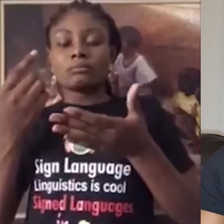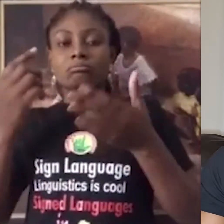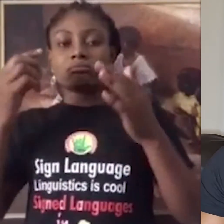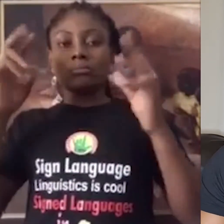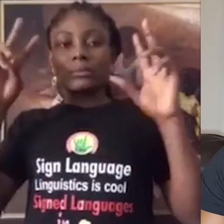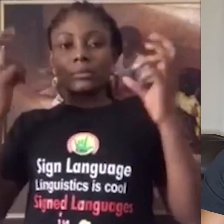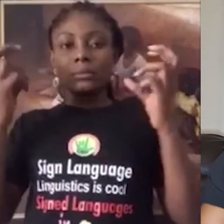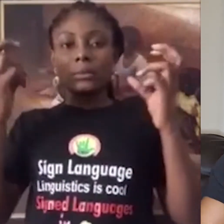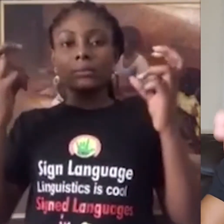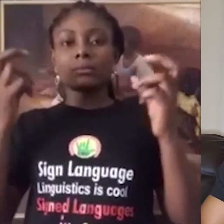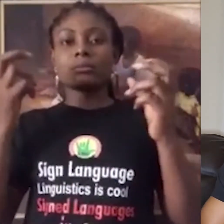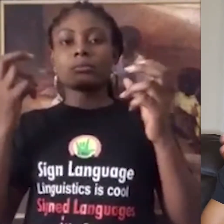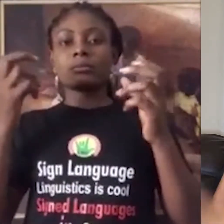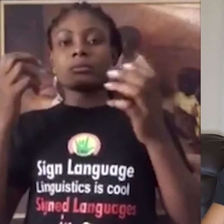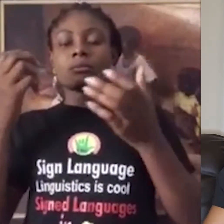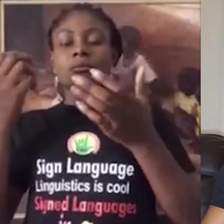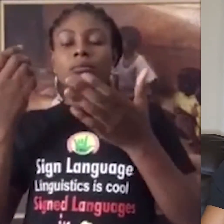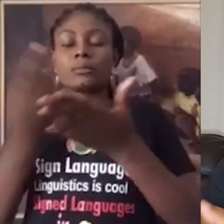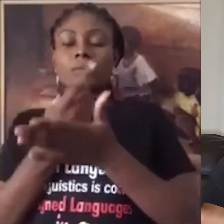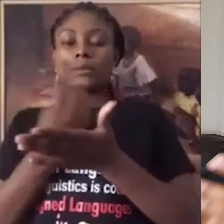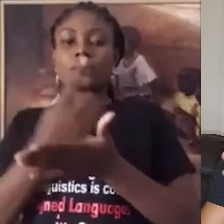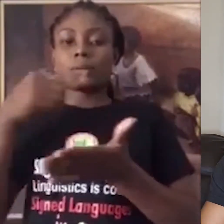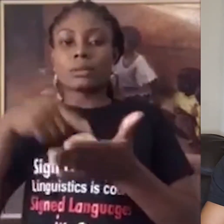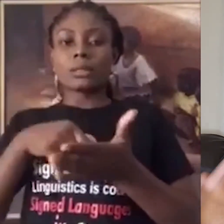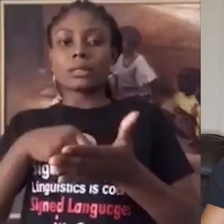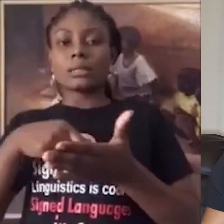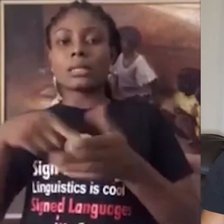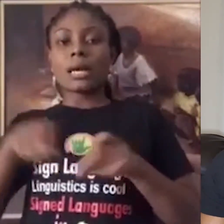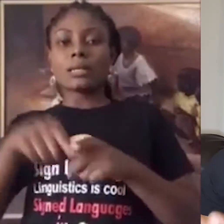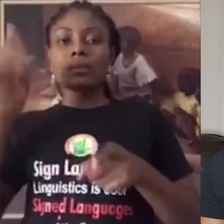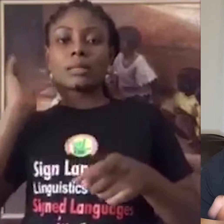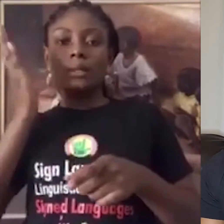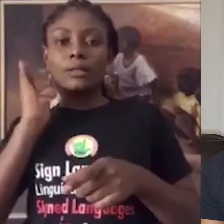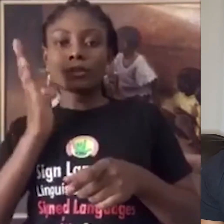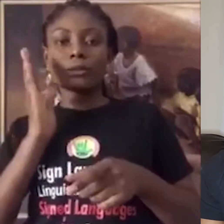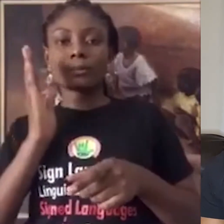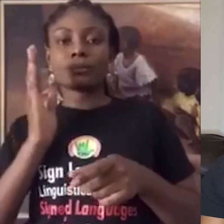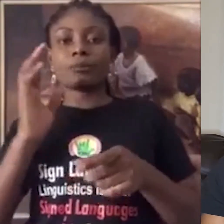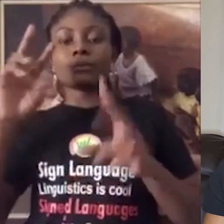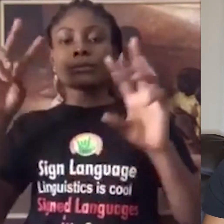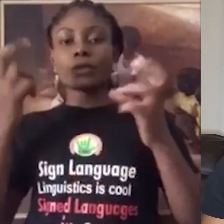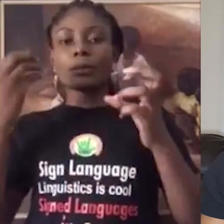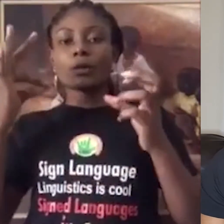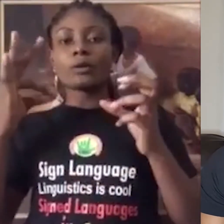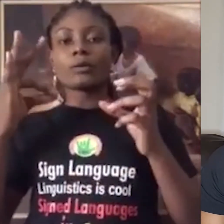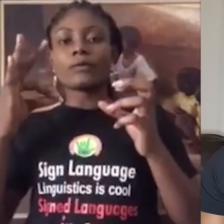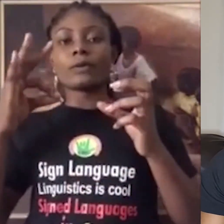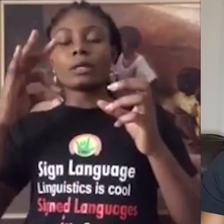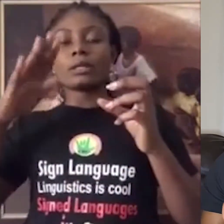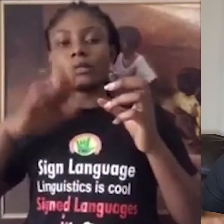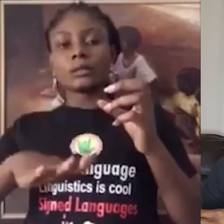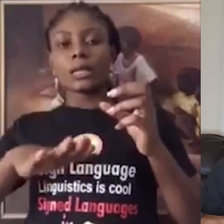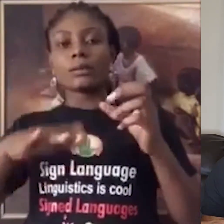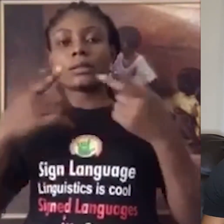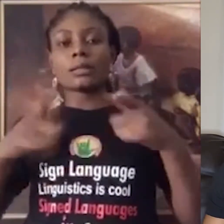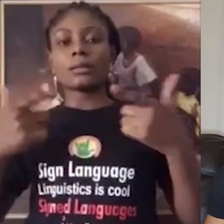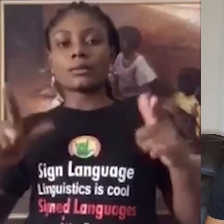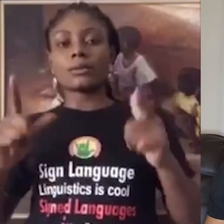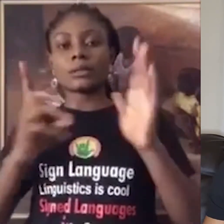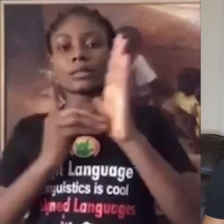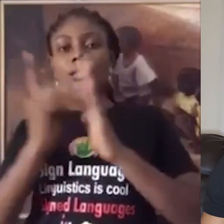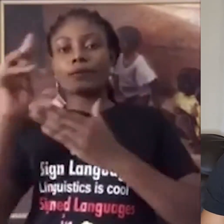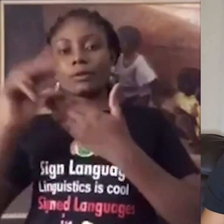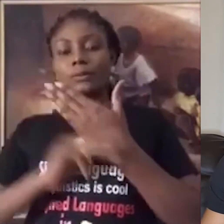was presented on this topic, the topic of child language development. If you have